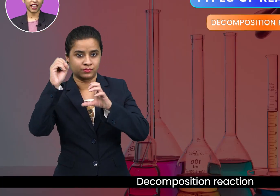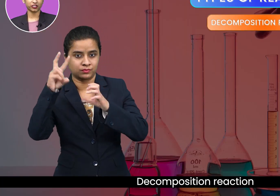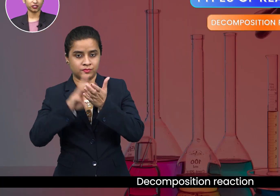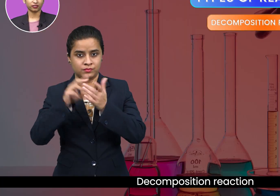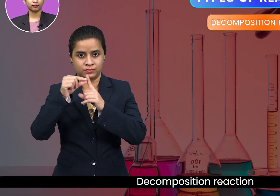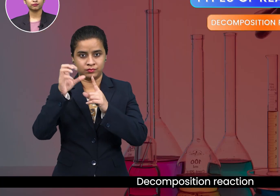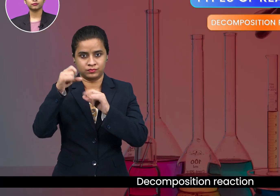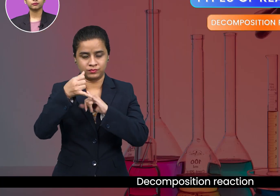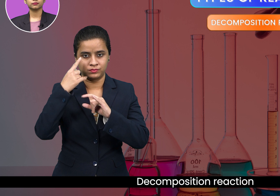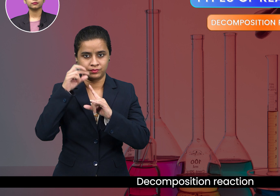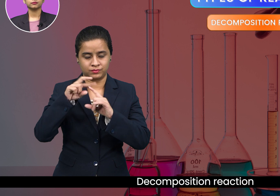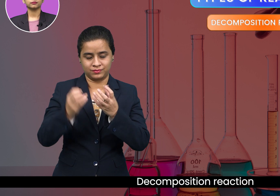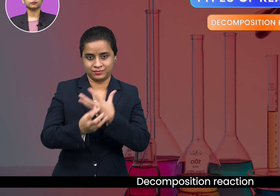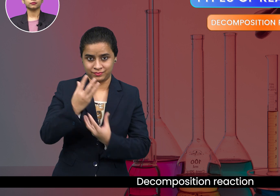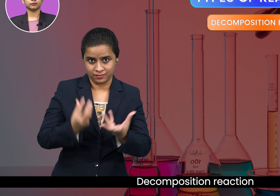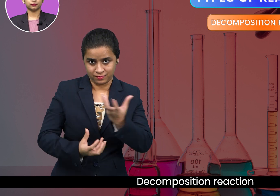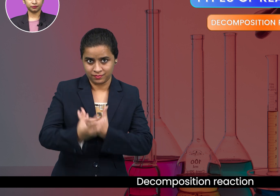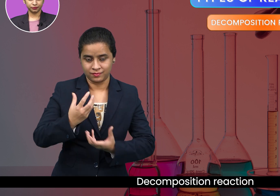Decomposition reaction.